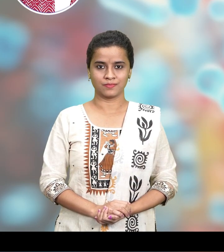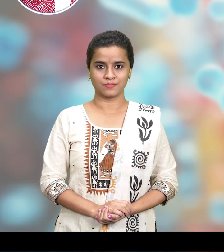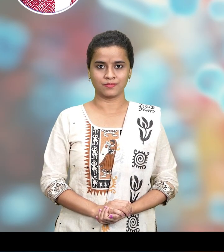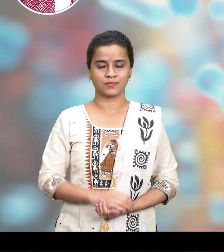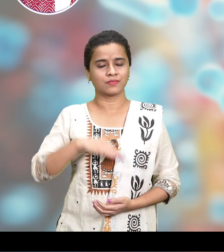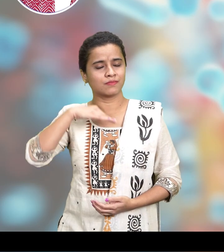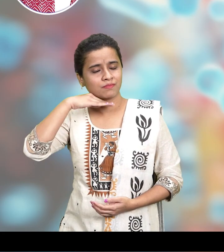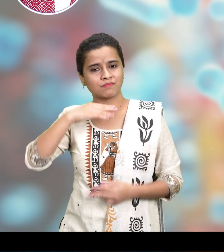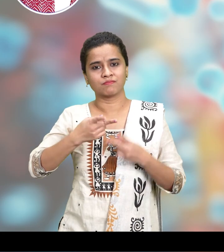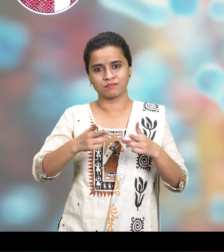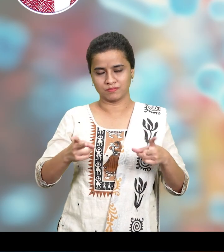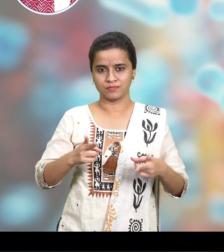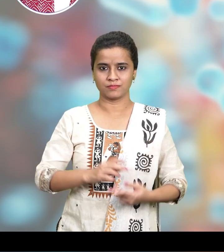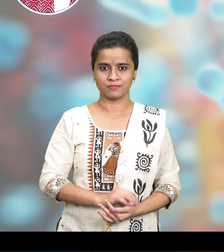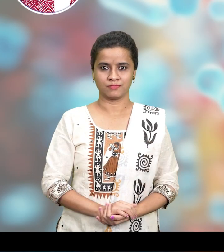disease,